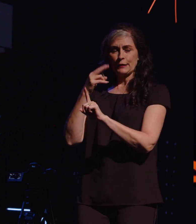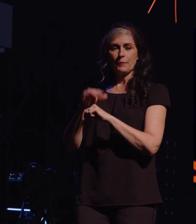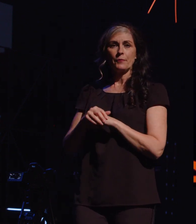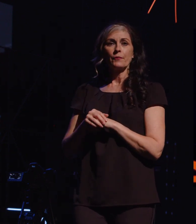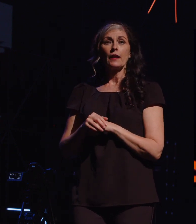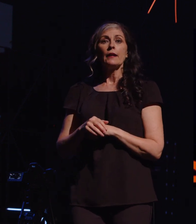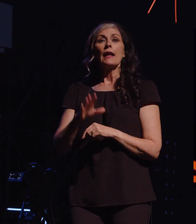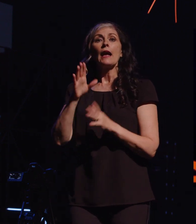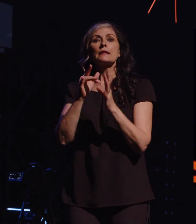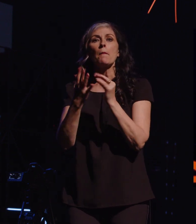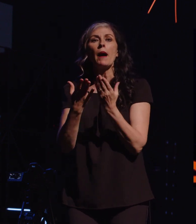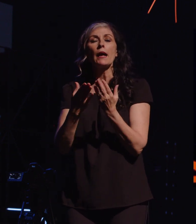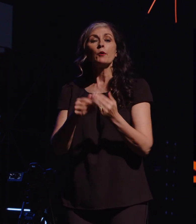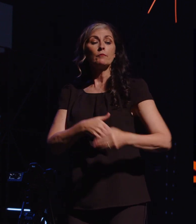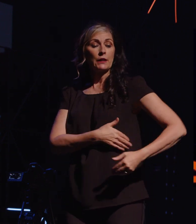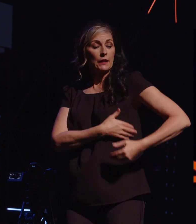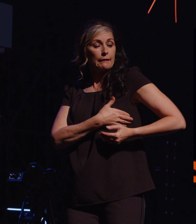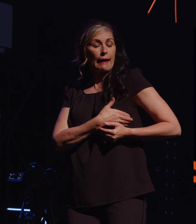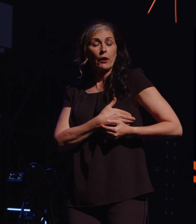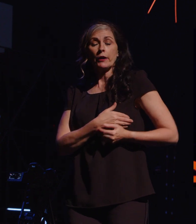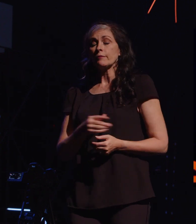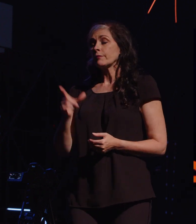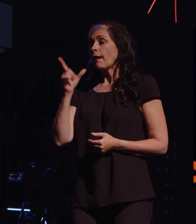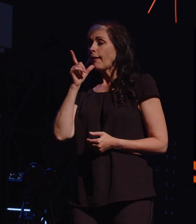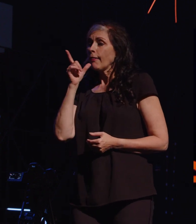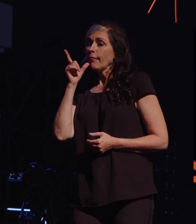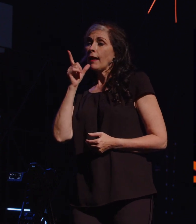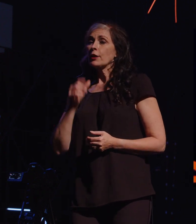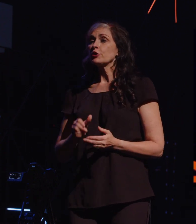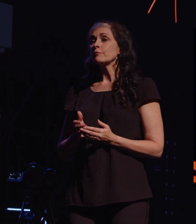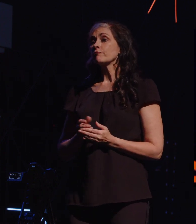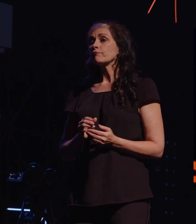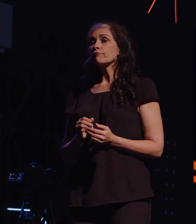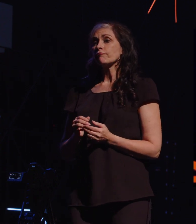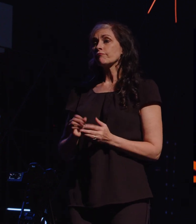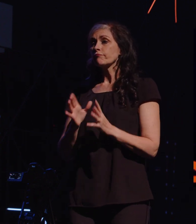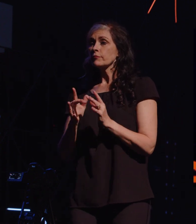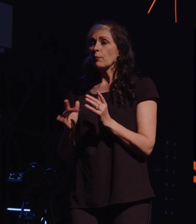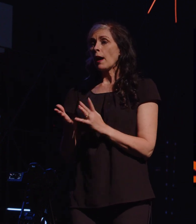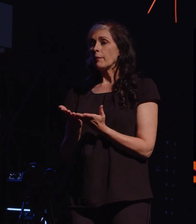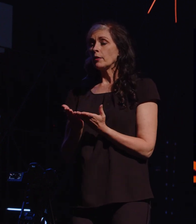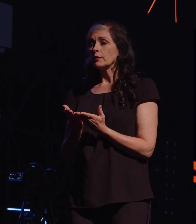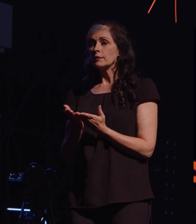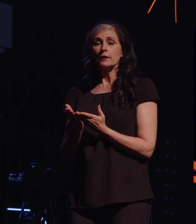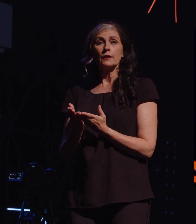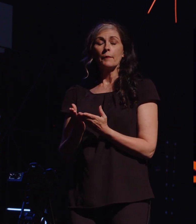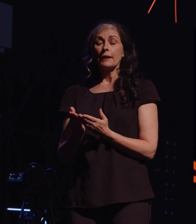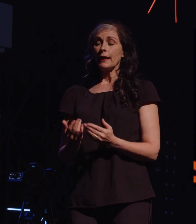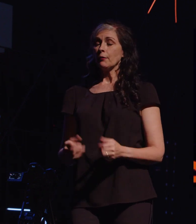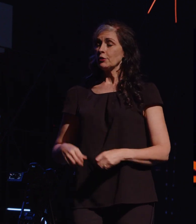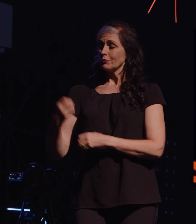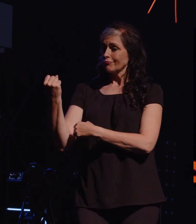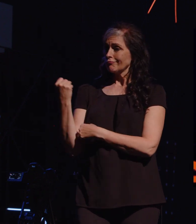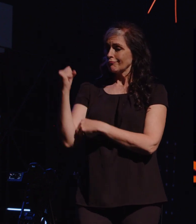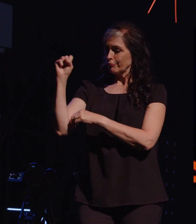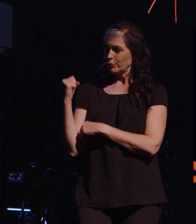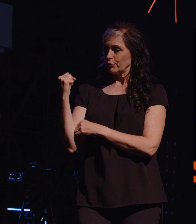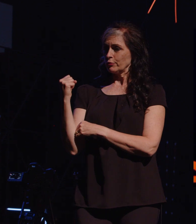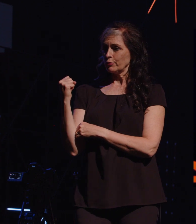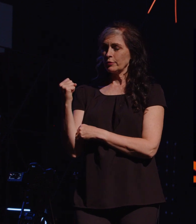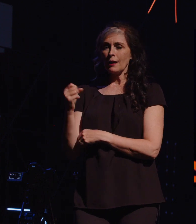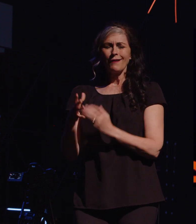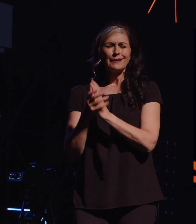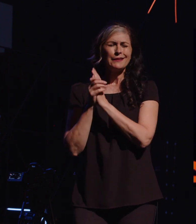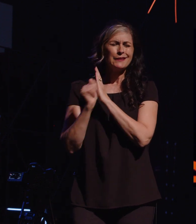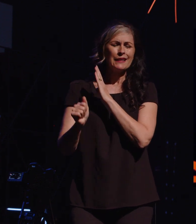He carried his Bible at church. I mean, not at church, but at lunch. I mean, just walking around like a stud. Great